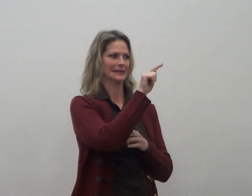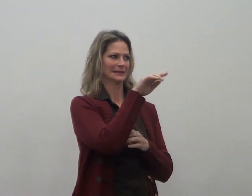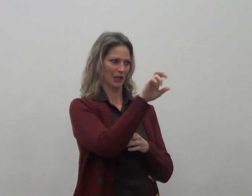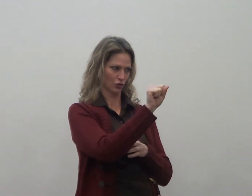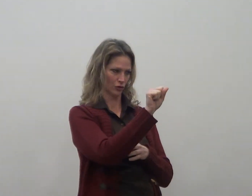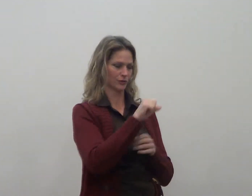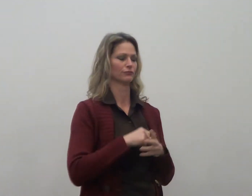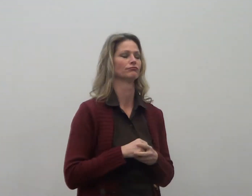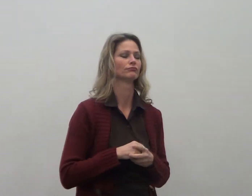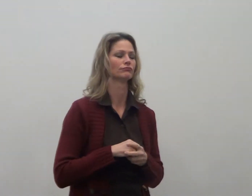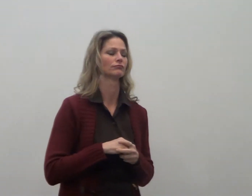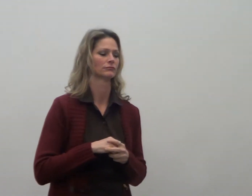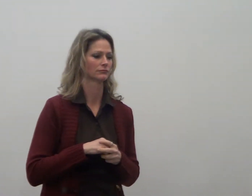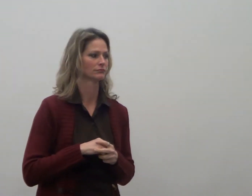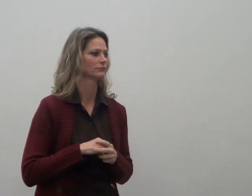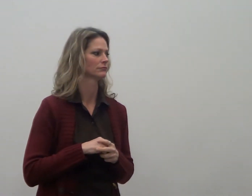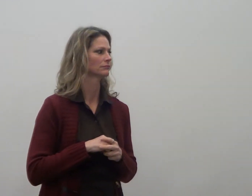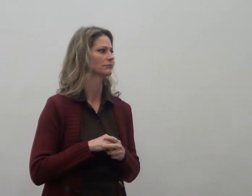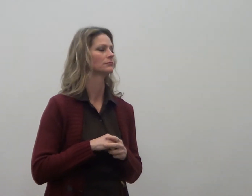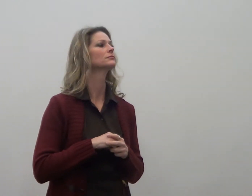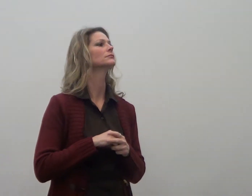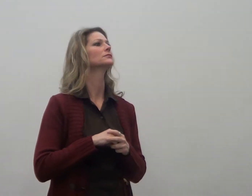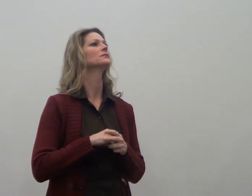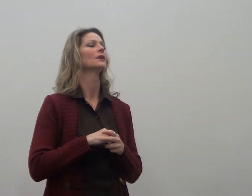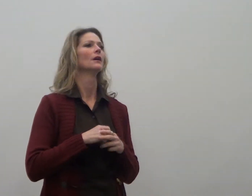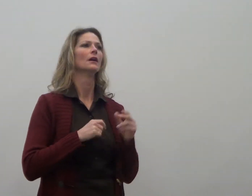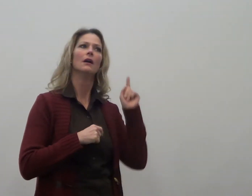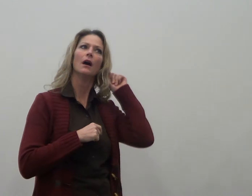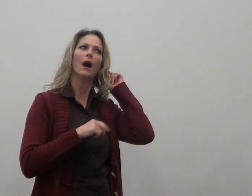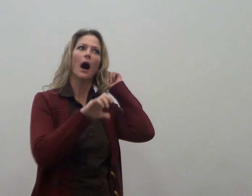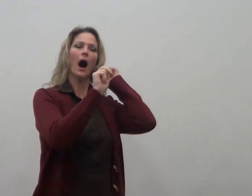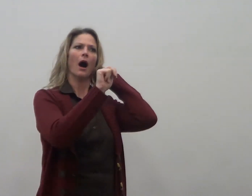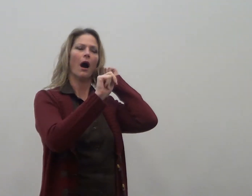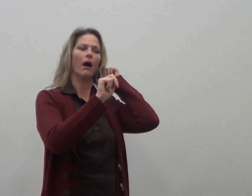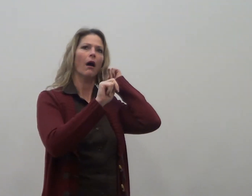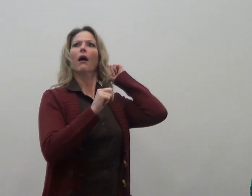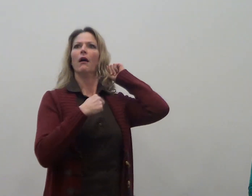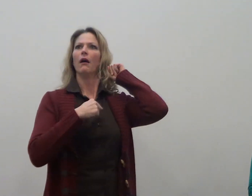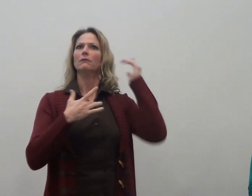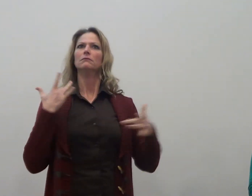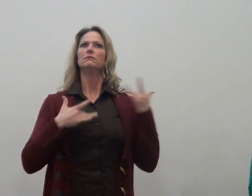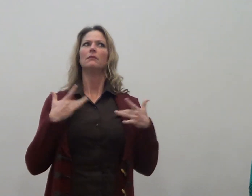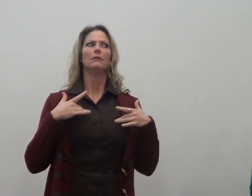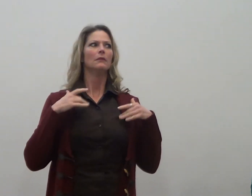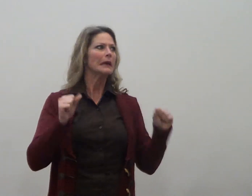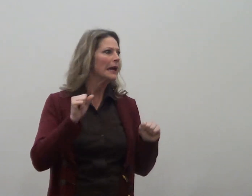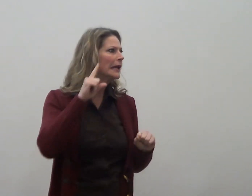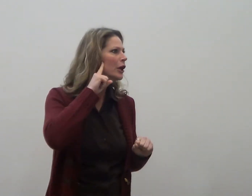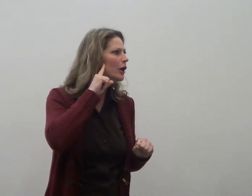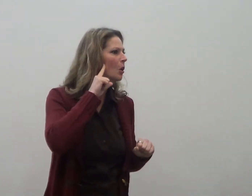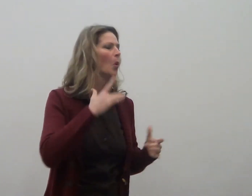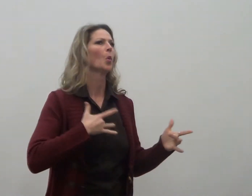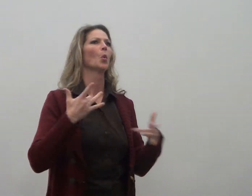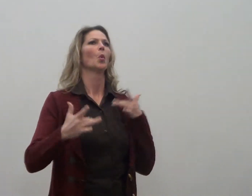After by the first time it was able to be turned on, he was very excited because it was able to work. And he used